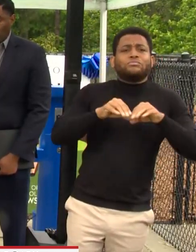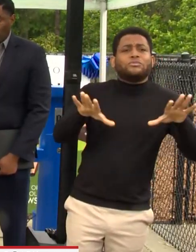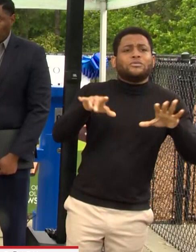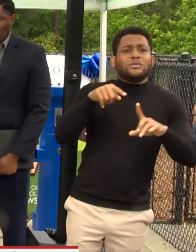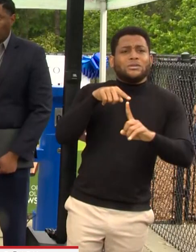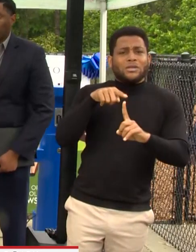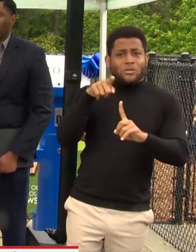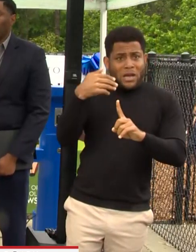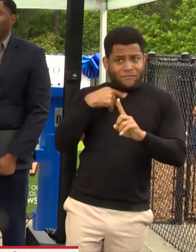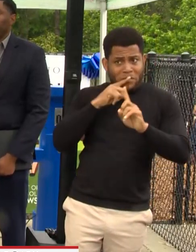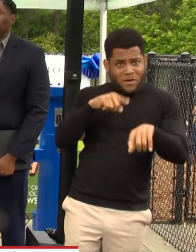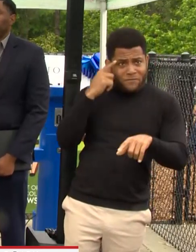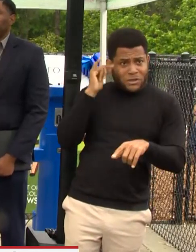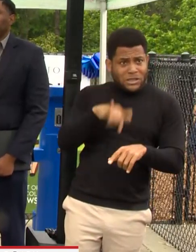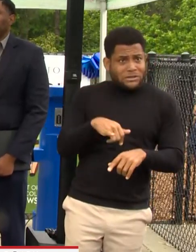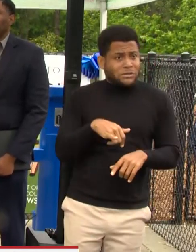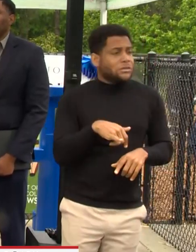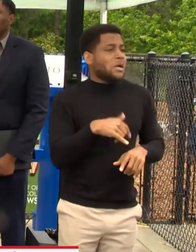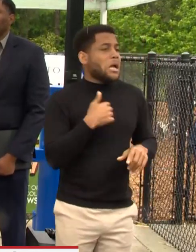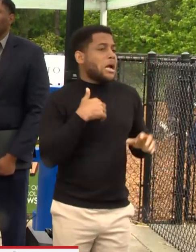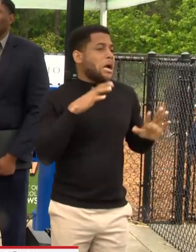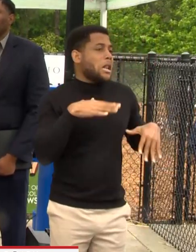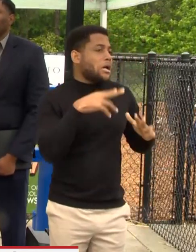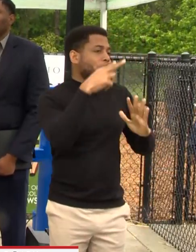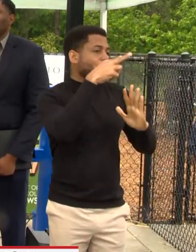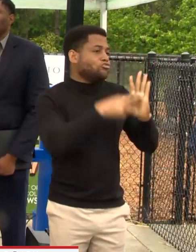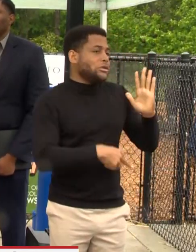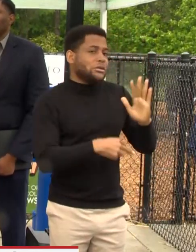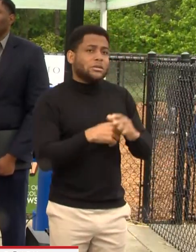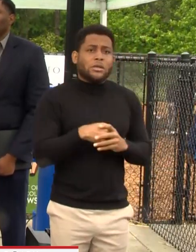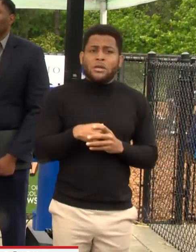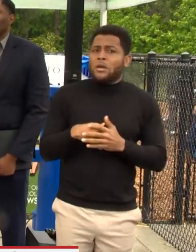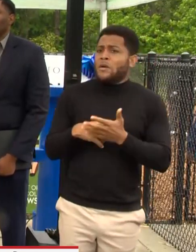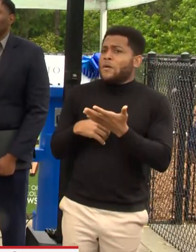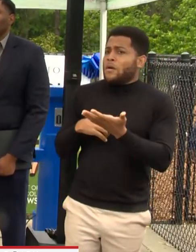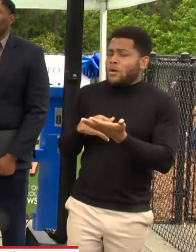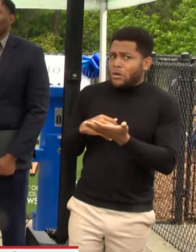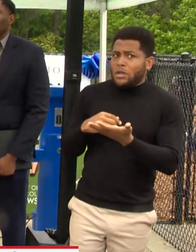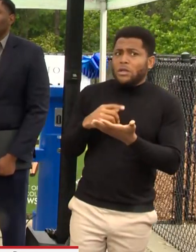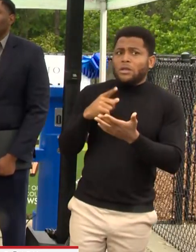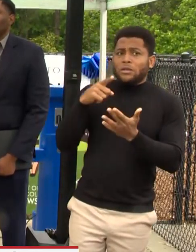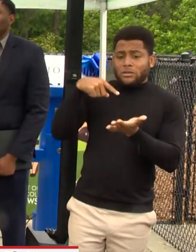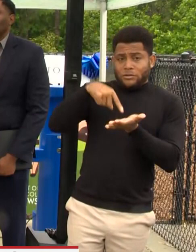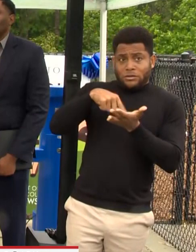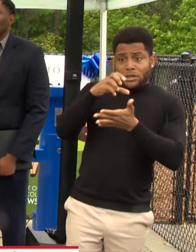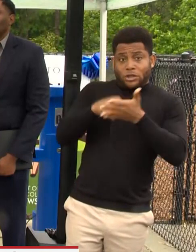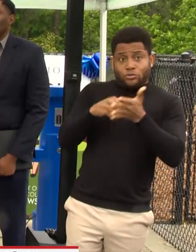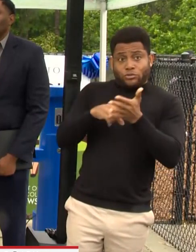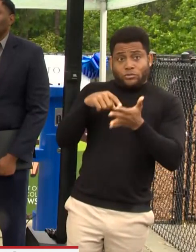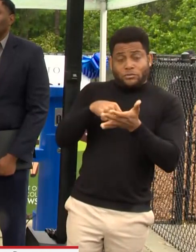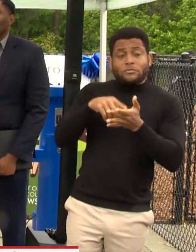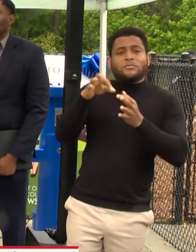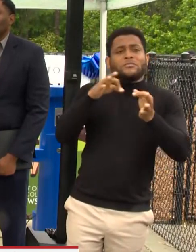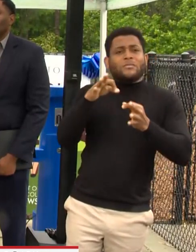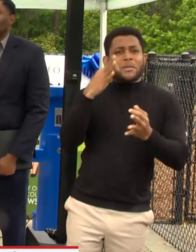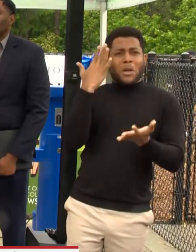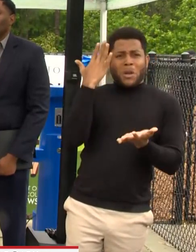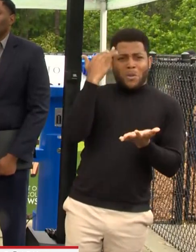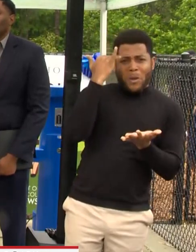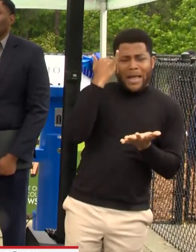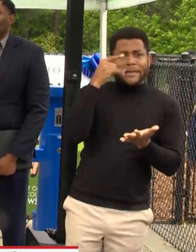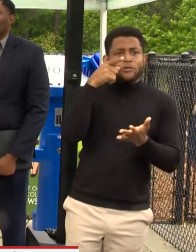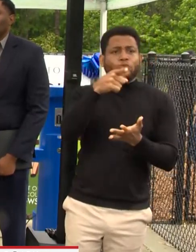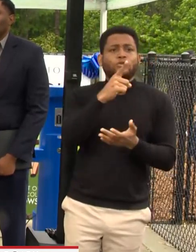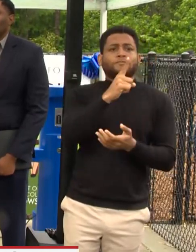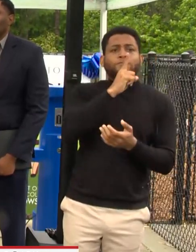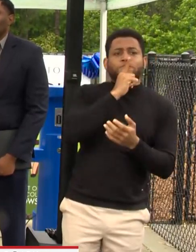article. It's questioning basically why such secrecy if this is for economic development. Listen, though, you know the